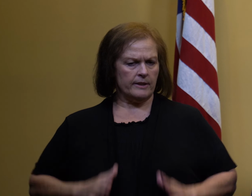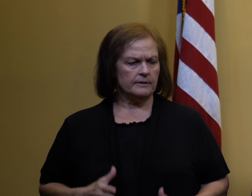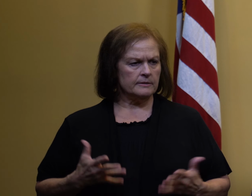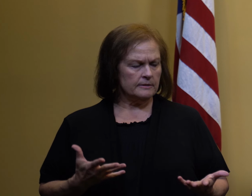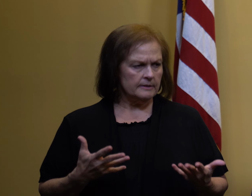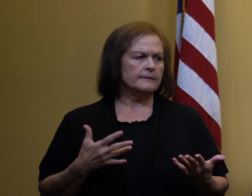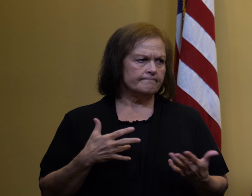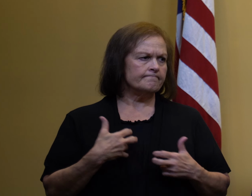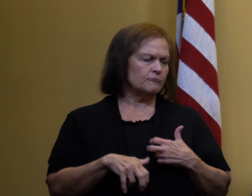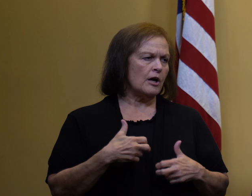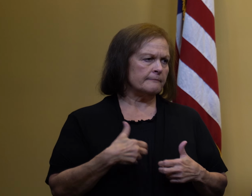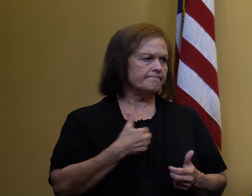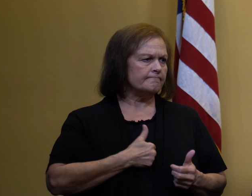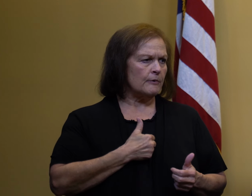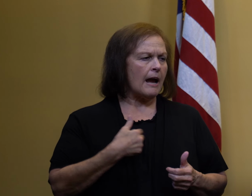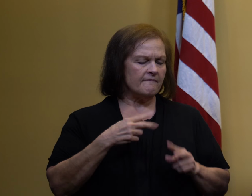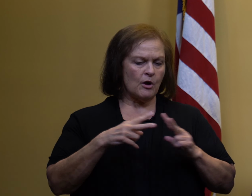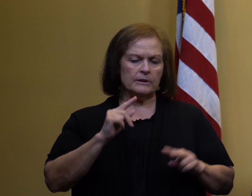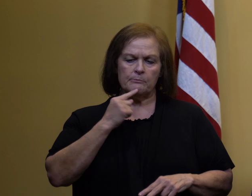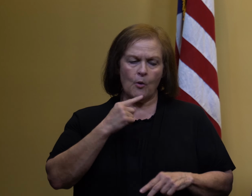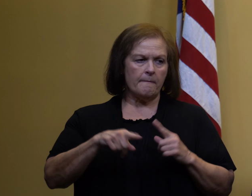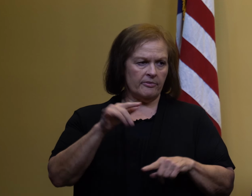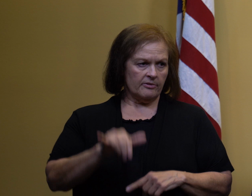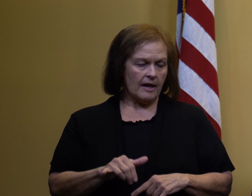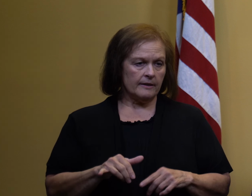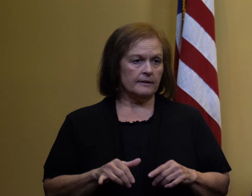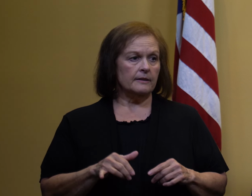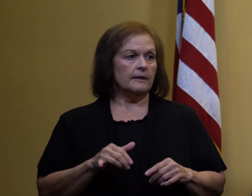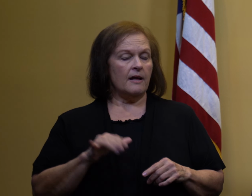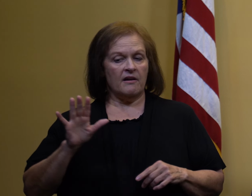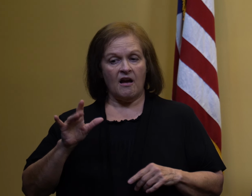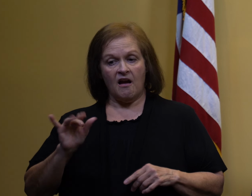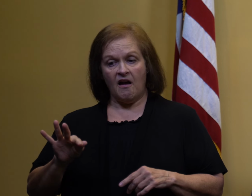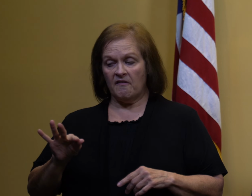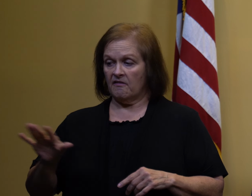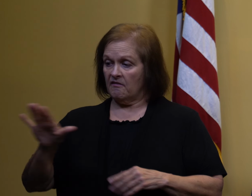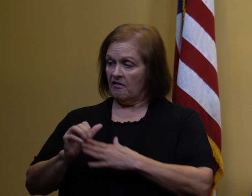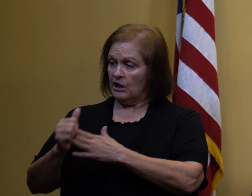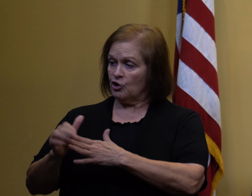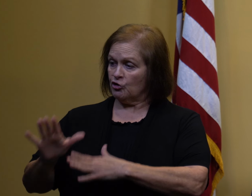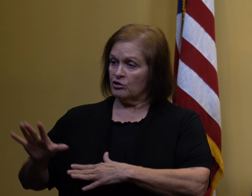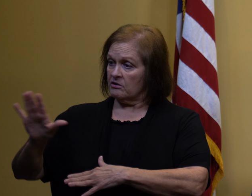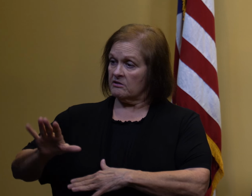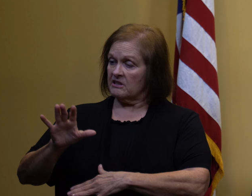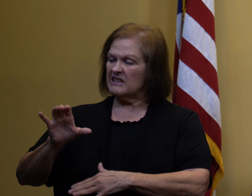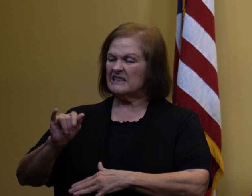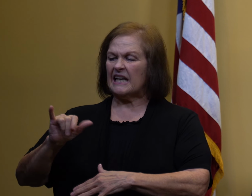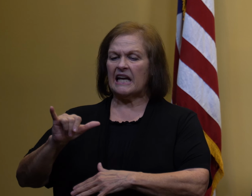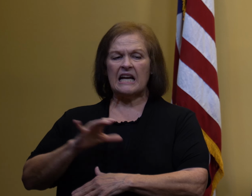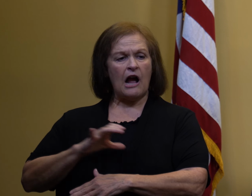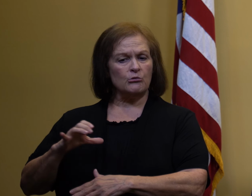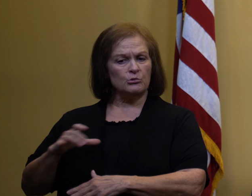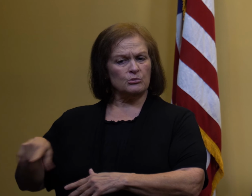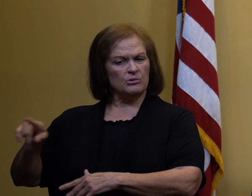it's unfortunate. And I'm so disappointed, I have to say, in the actions of leadership of the New Orleans City Council